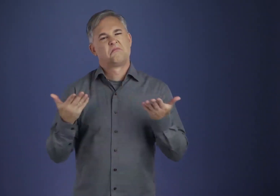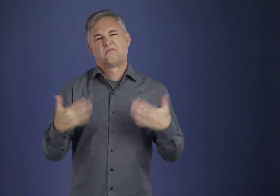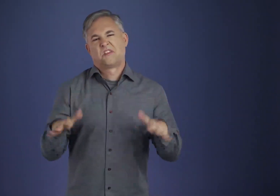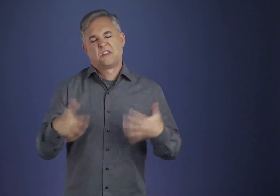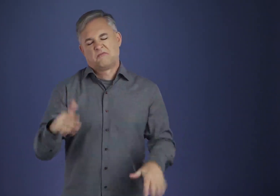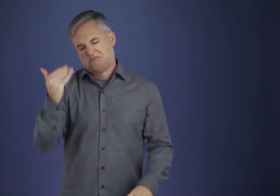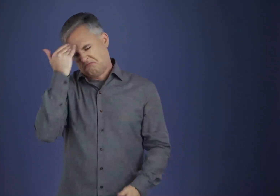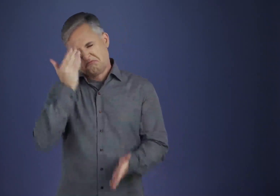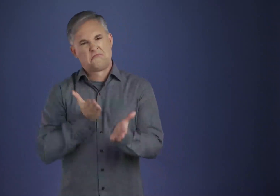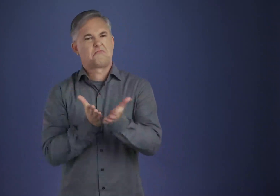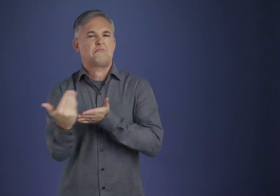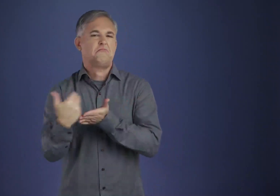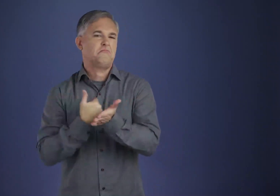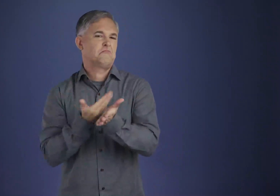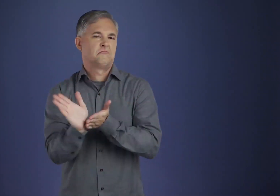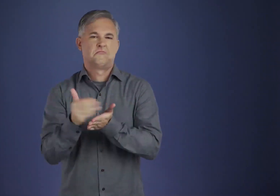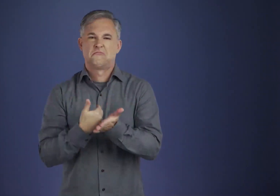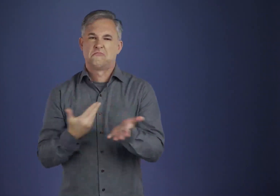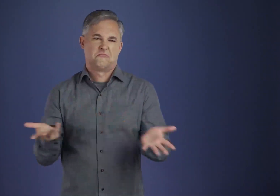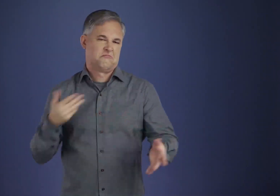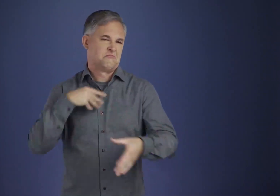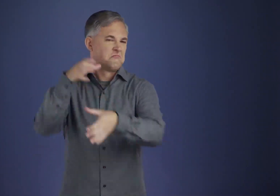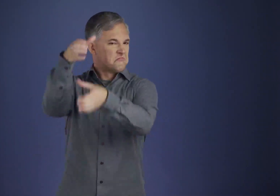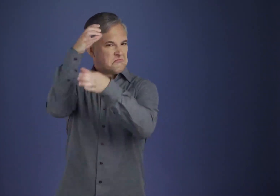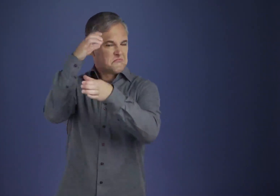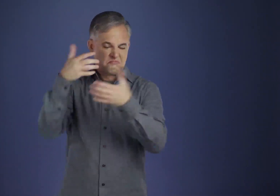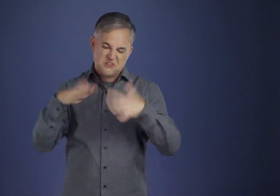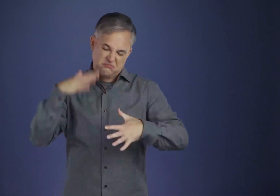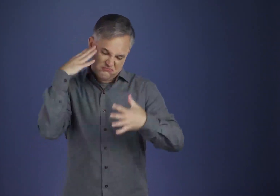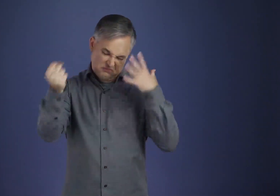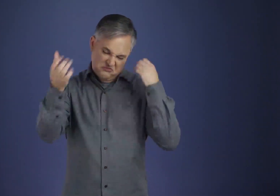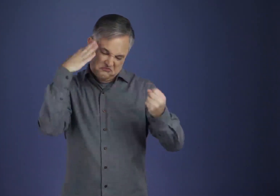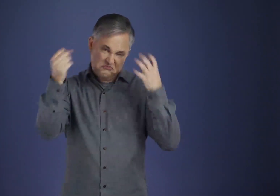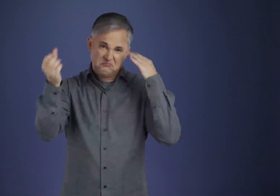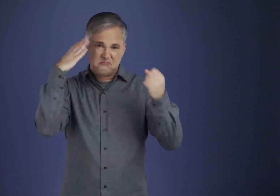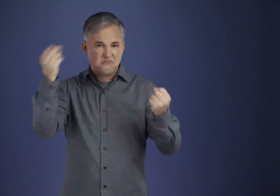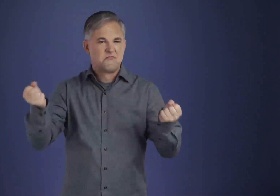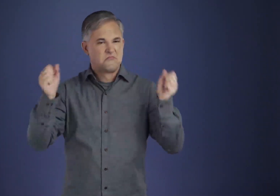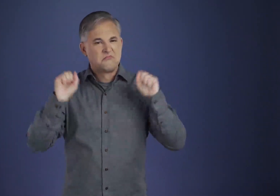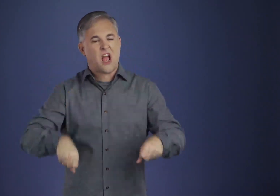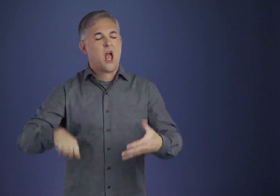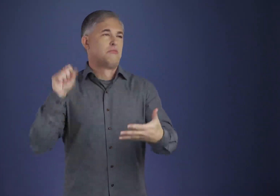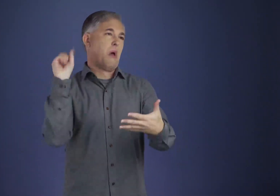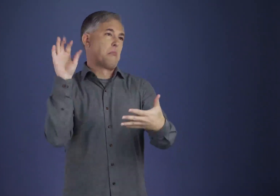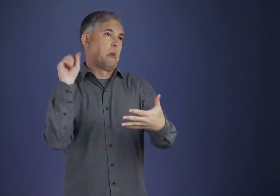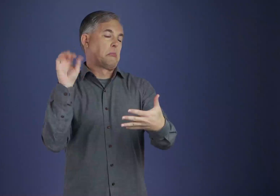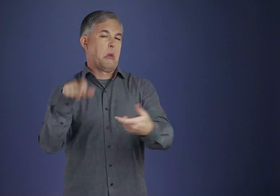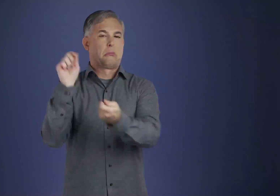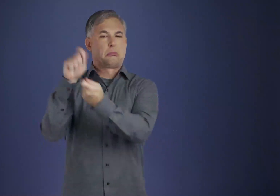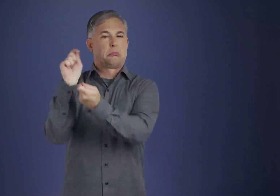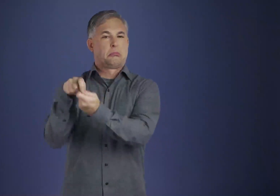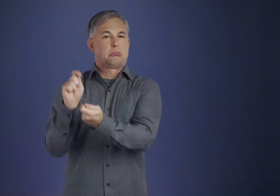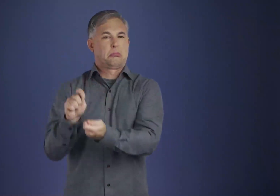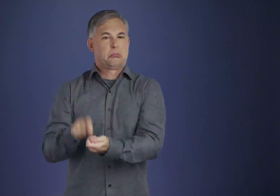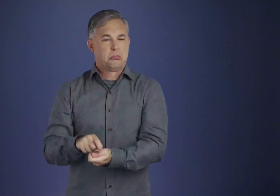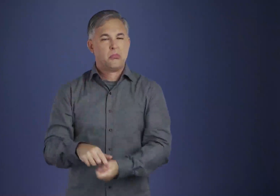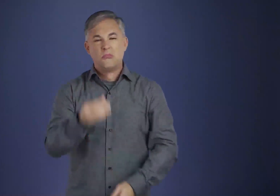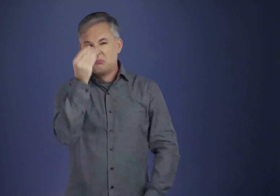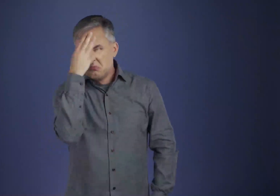we said, was full of nonsense. We could cite it chapter and verse, and we couldn't see the Beatitudes for the